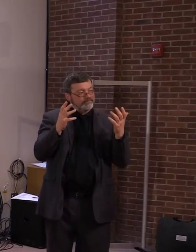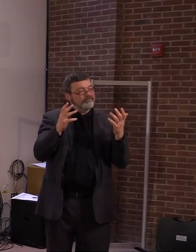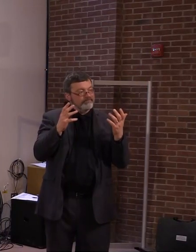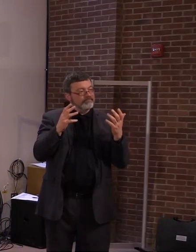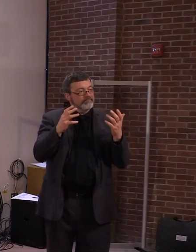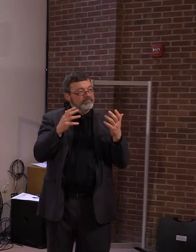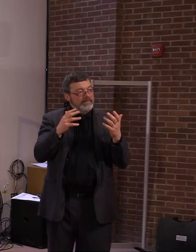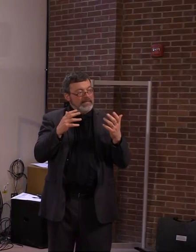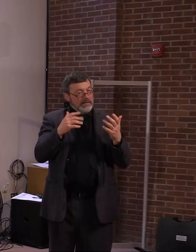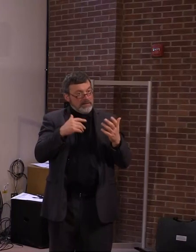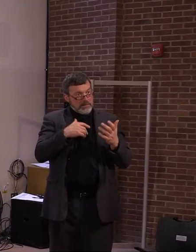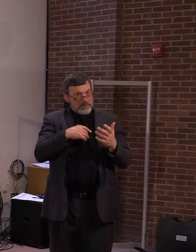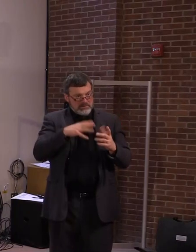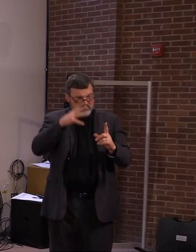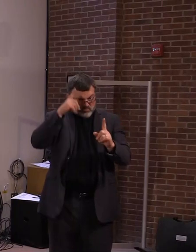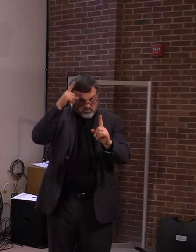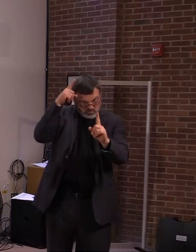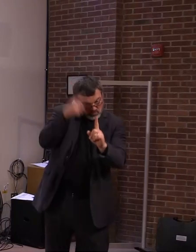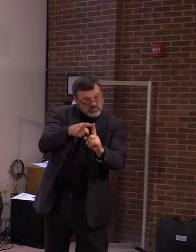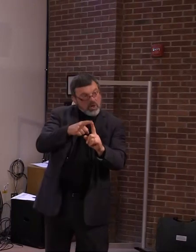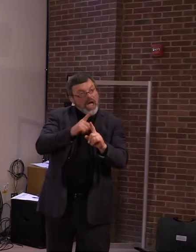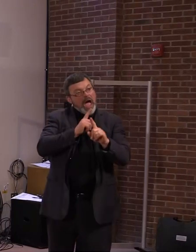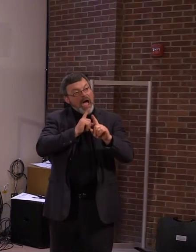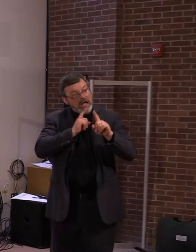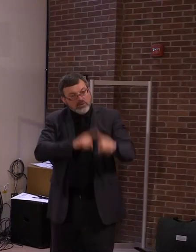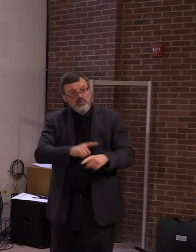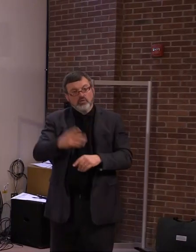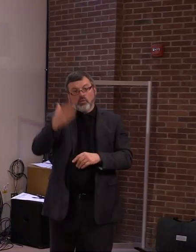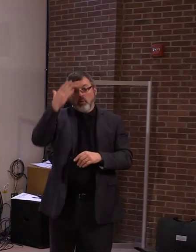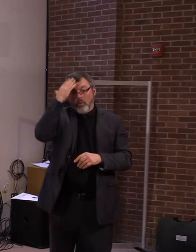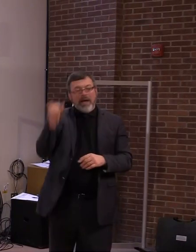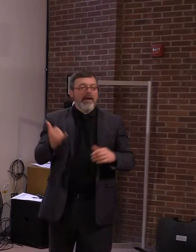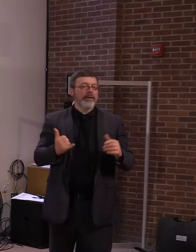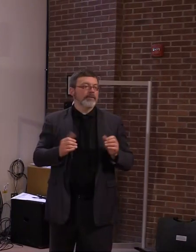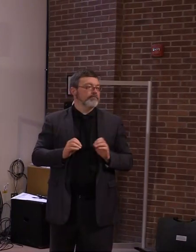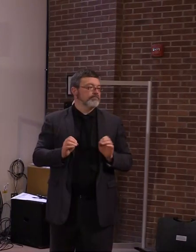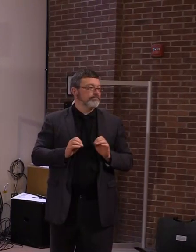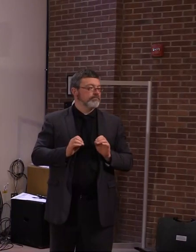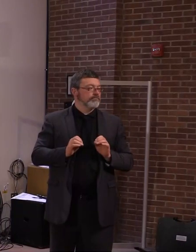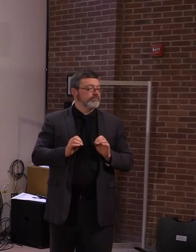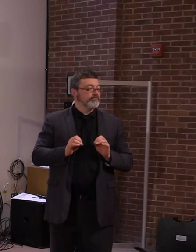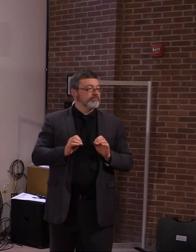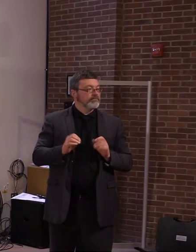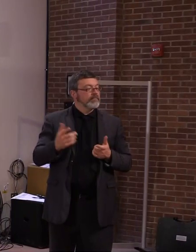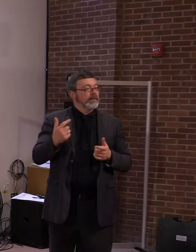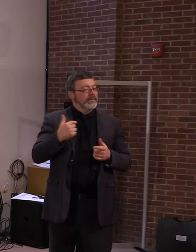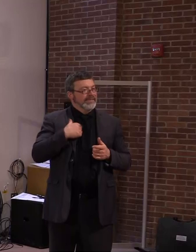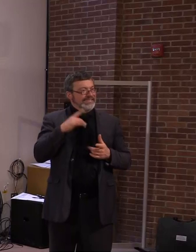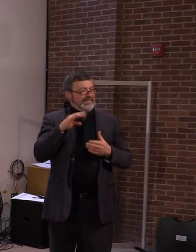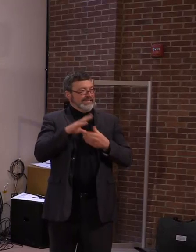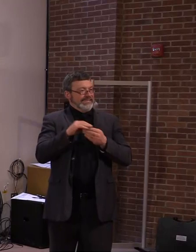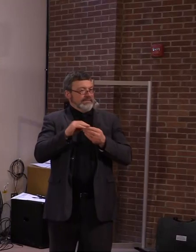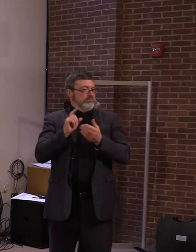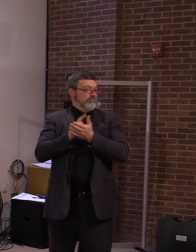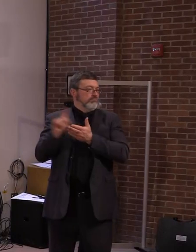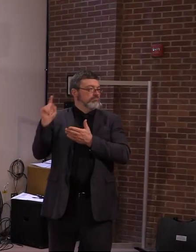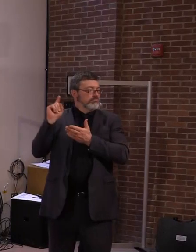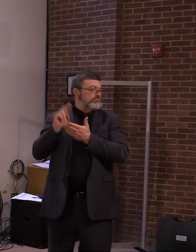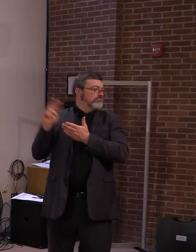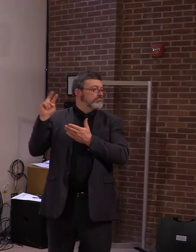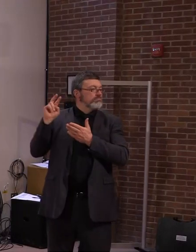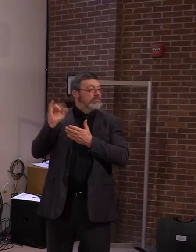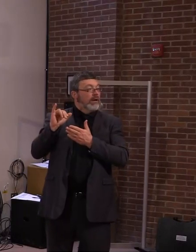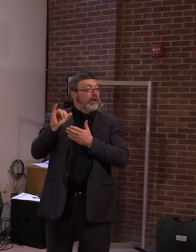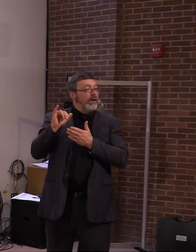I have pointed out in the past, and I'll do it again, that Bennington and Rutland counties are not our lowest